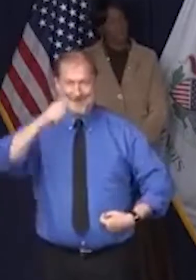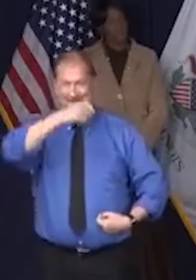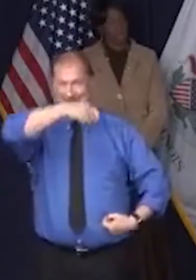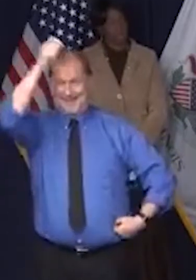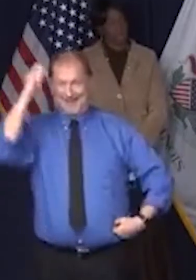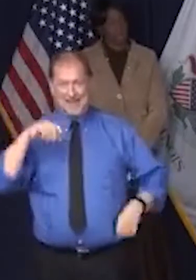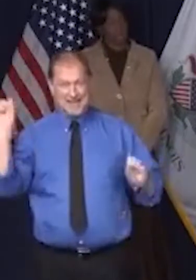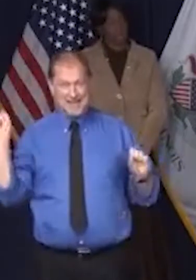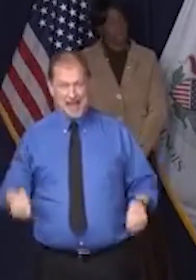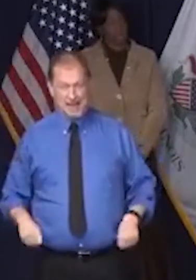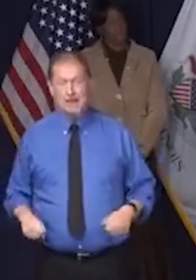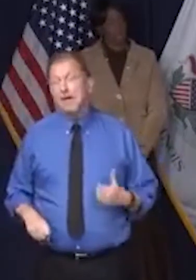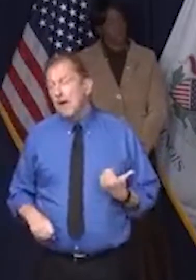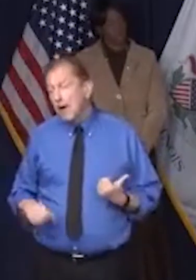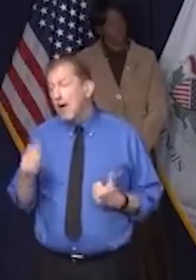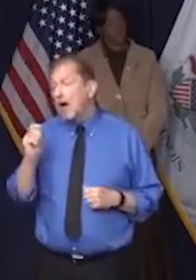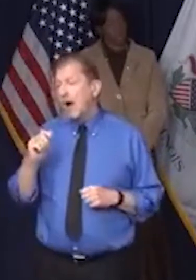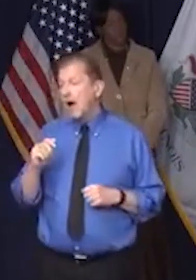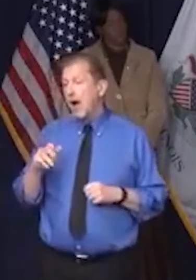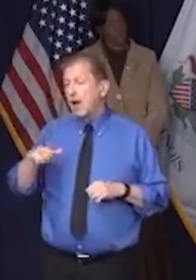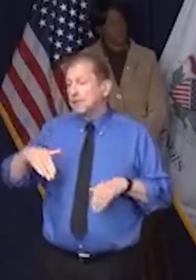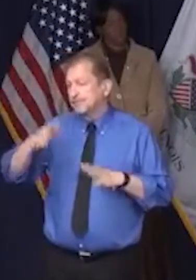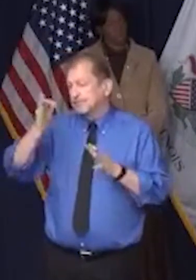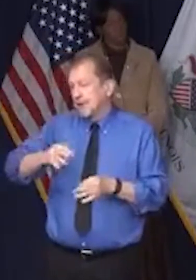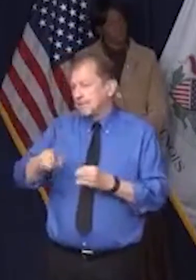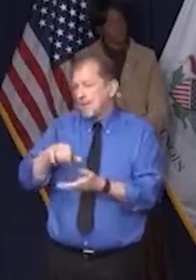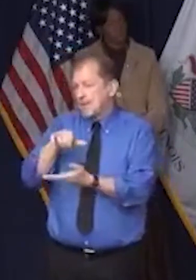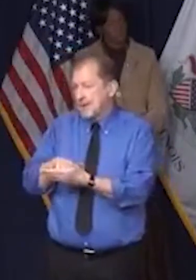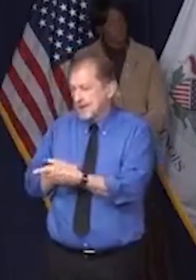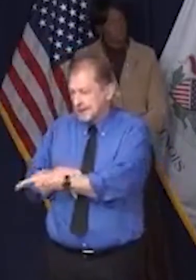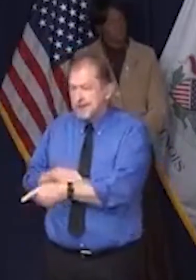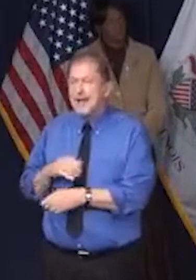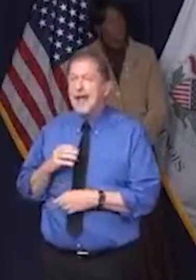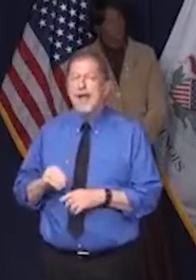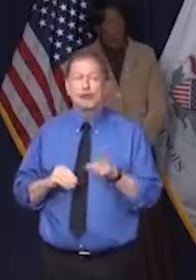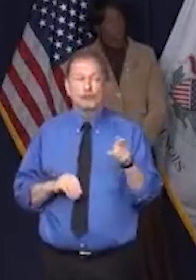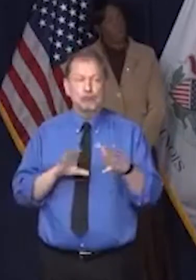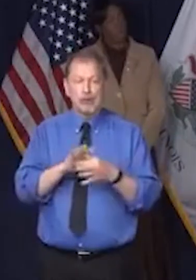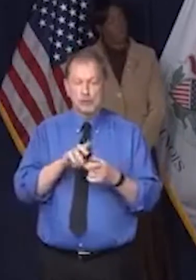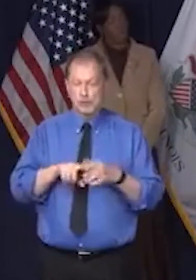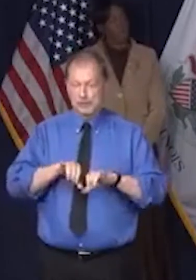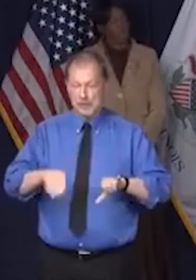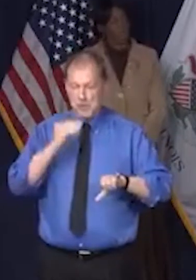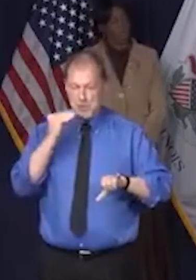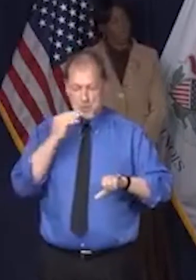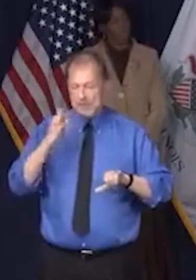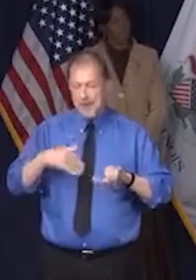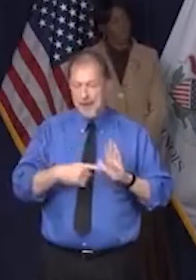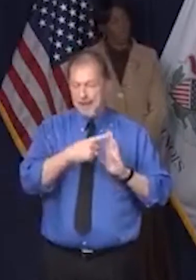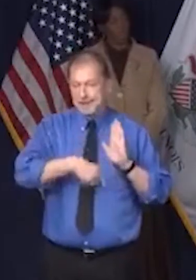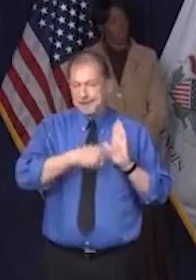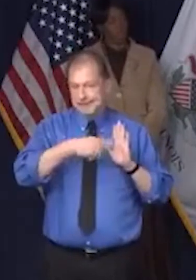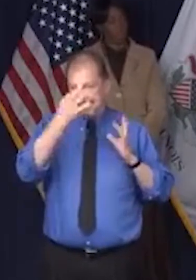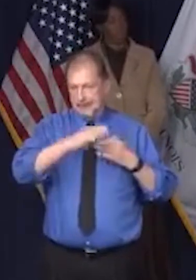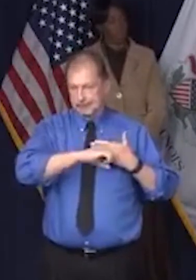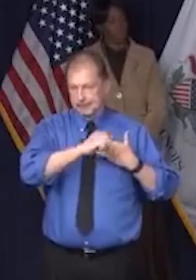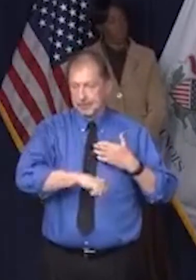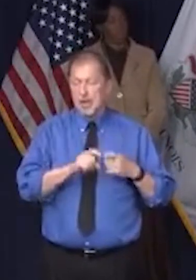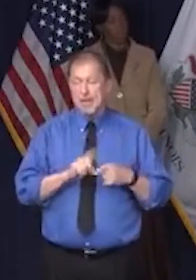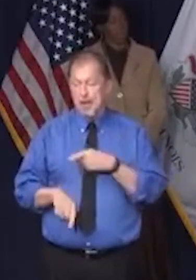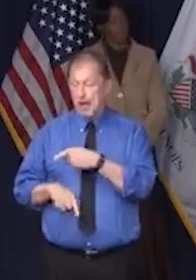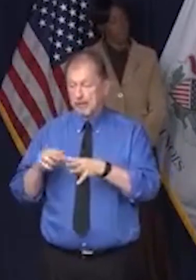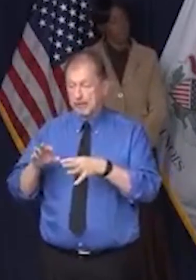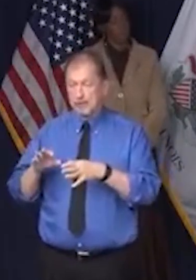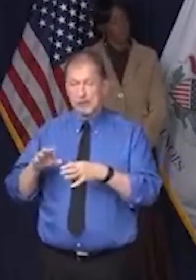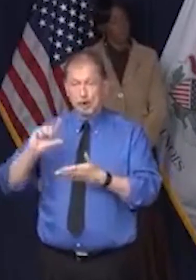know, again, the stay-at-home order, no decision's been made about the extension of it. But to your question, could that occur in August or September? No, of course. I